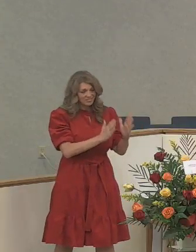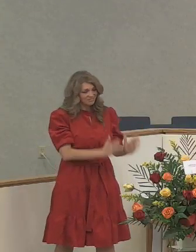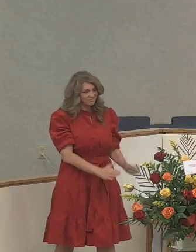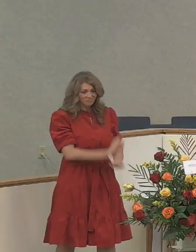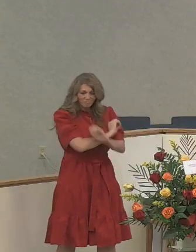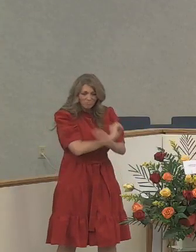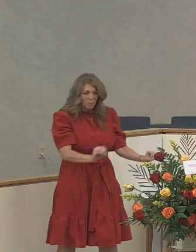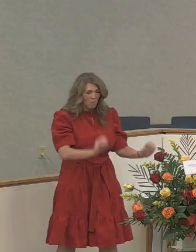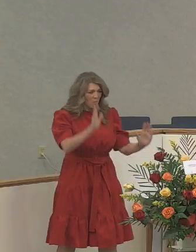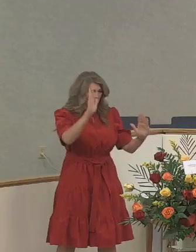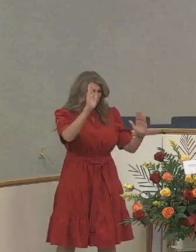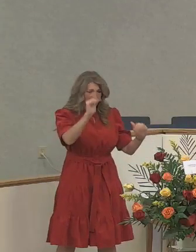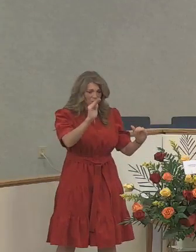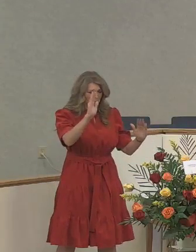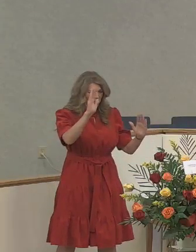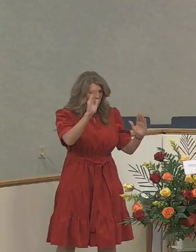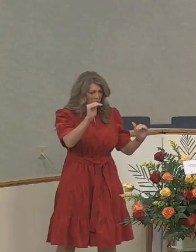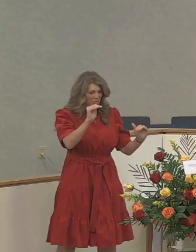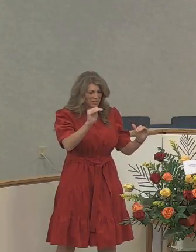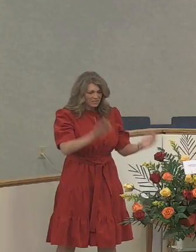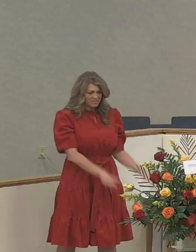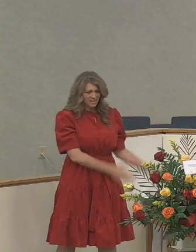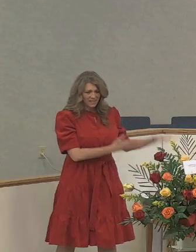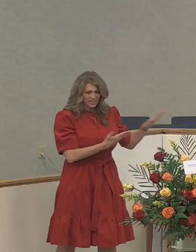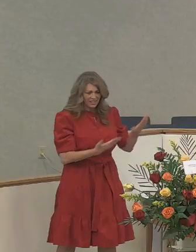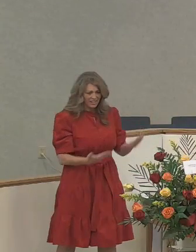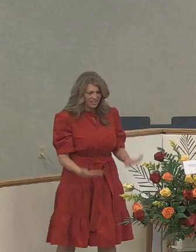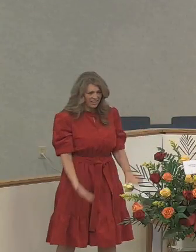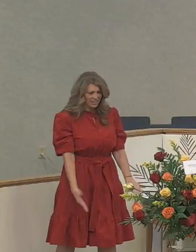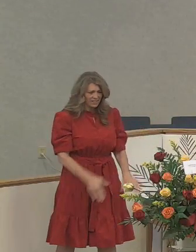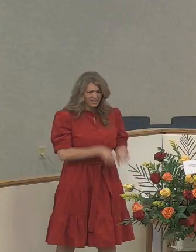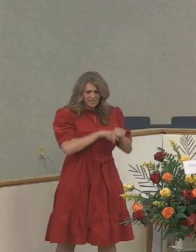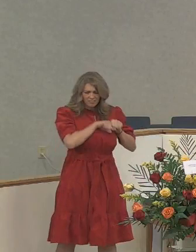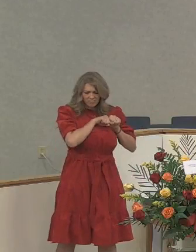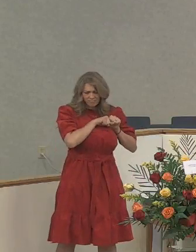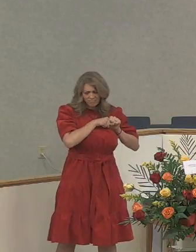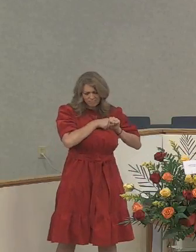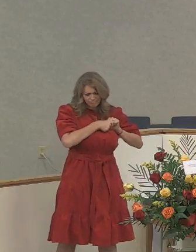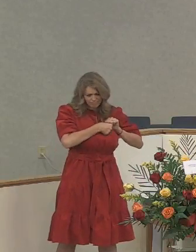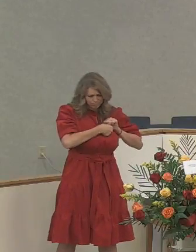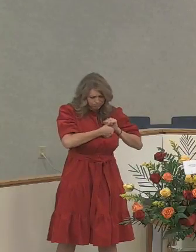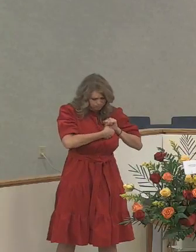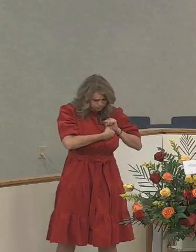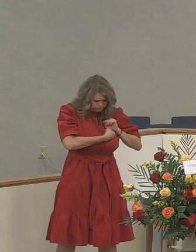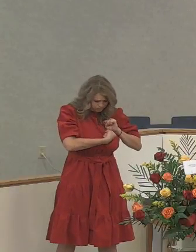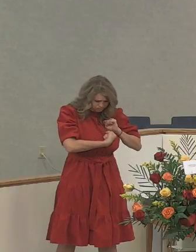without hope, death has wrapped them in gloom.